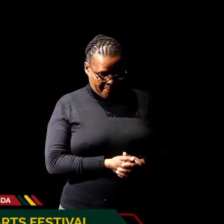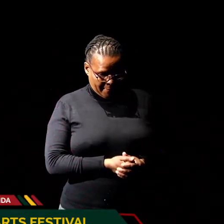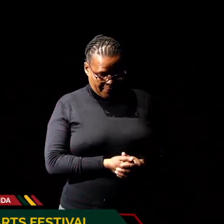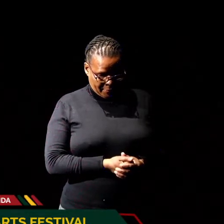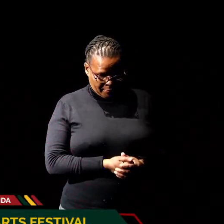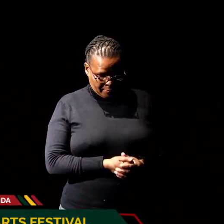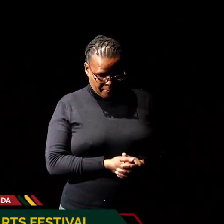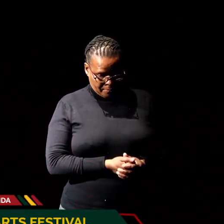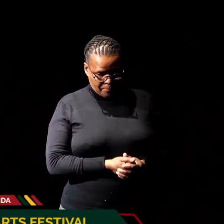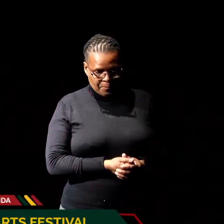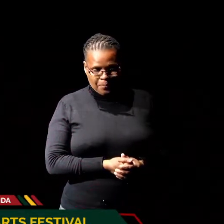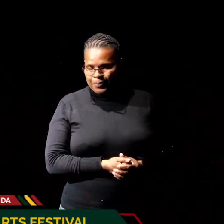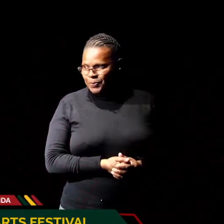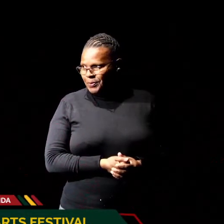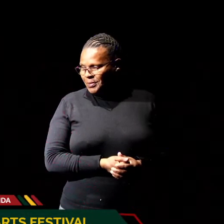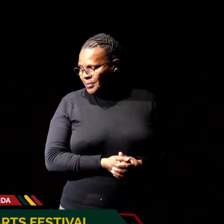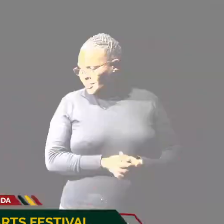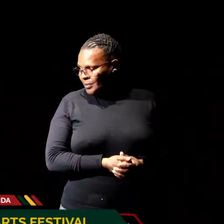Thank you.